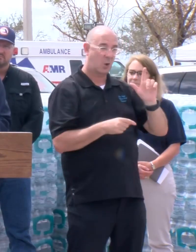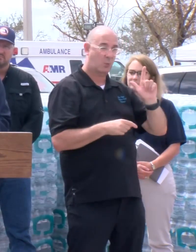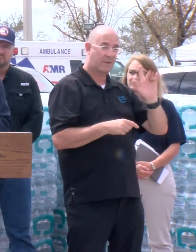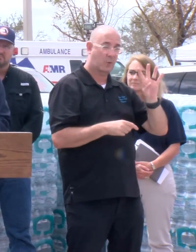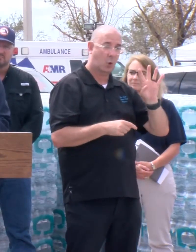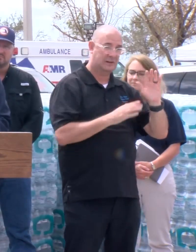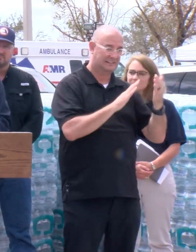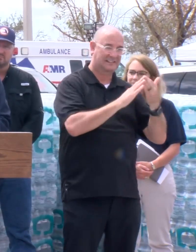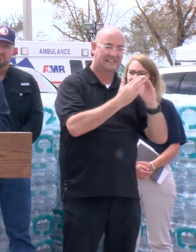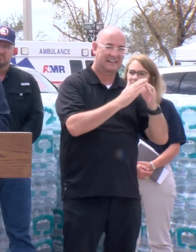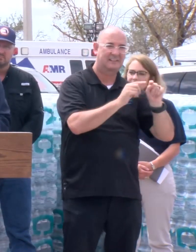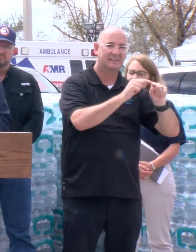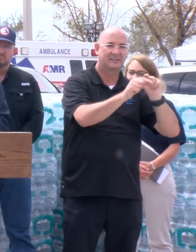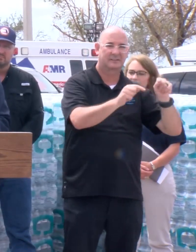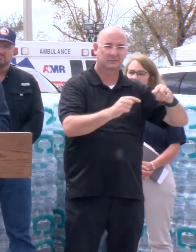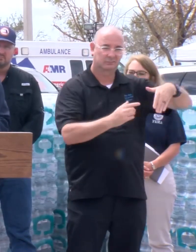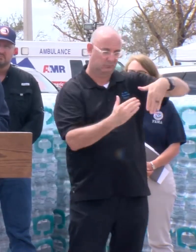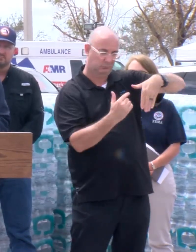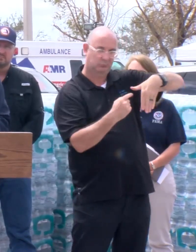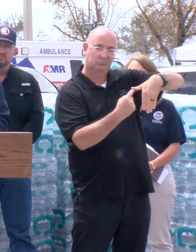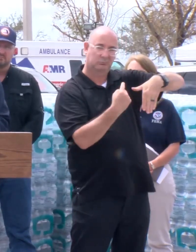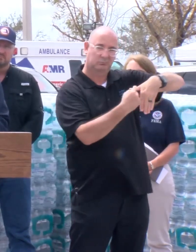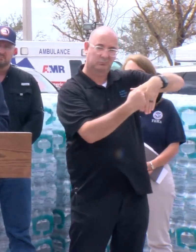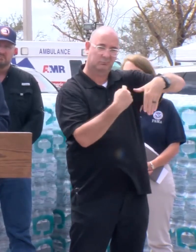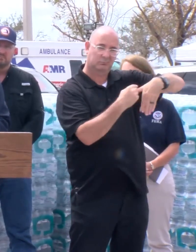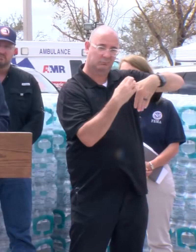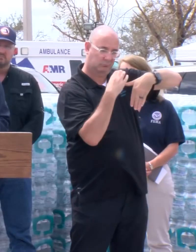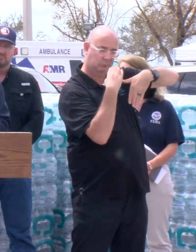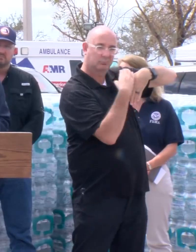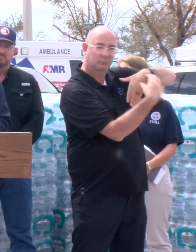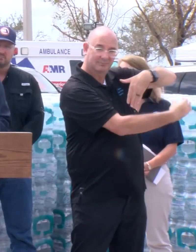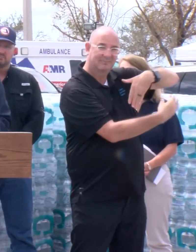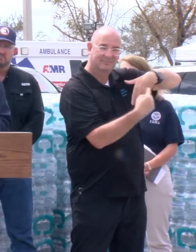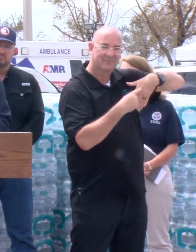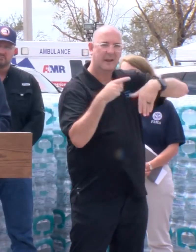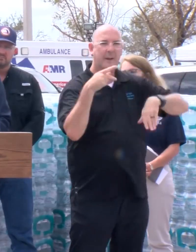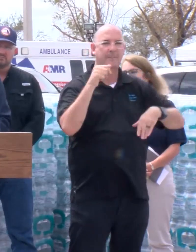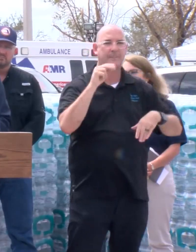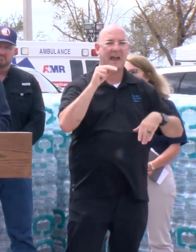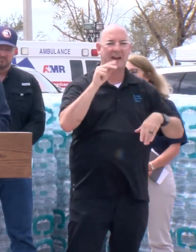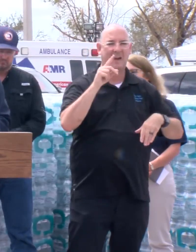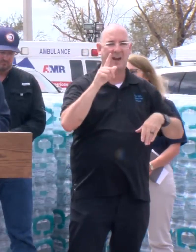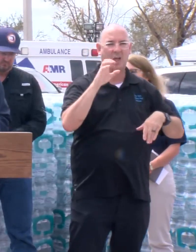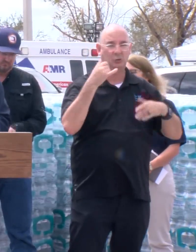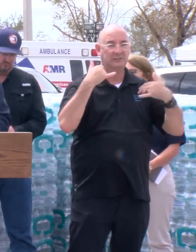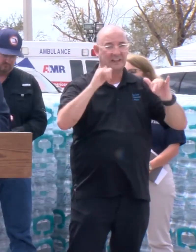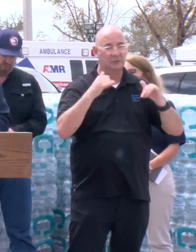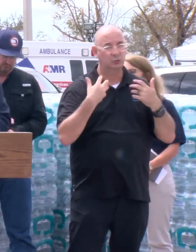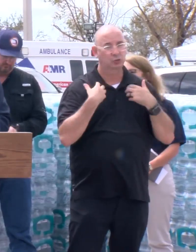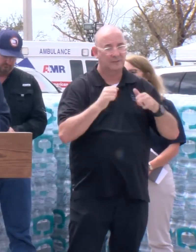are continuing to strengthen and rebuild after Hurricane Michael.